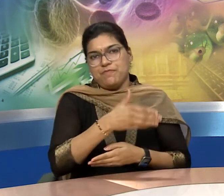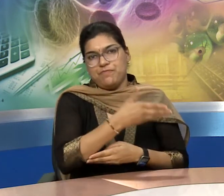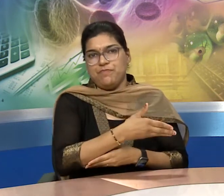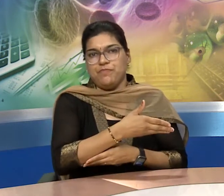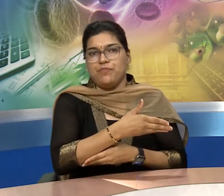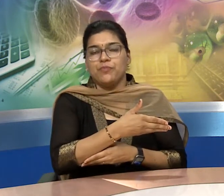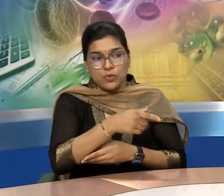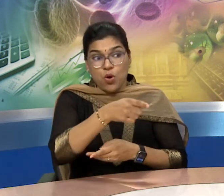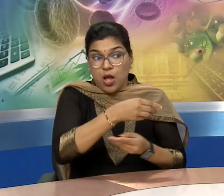the